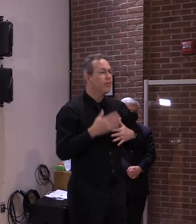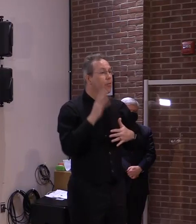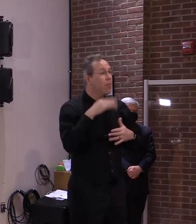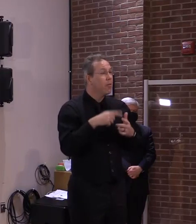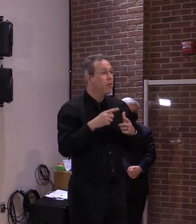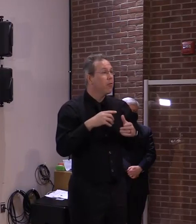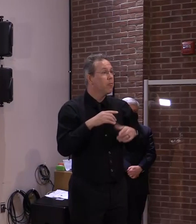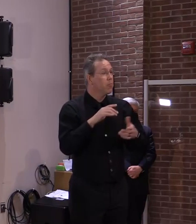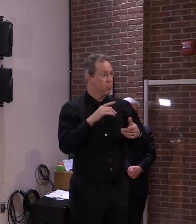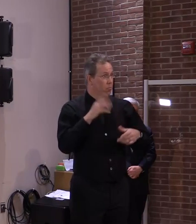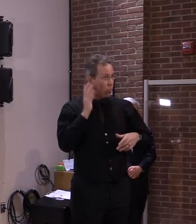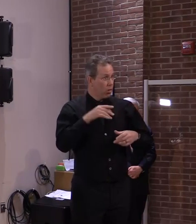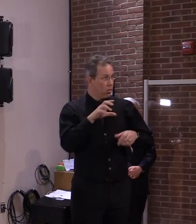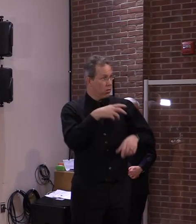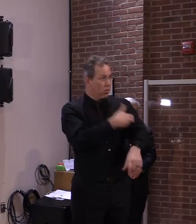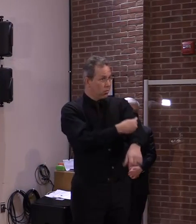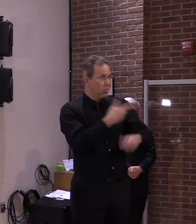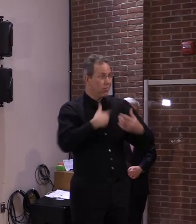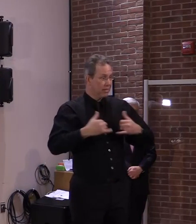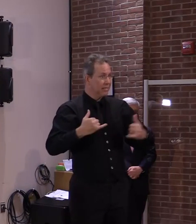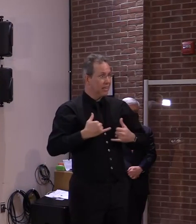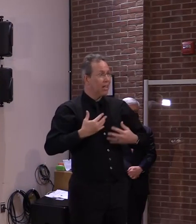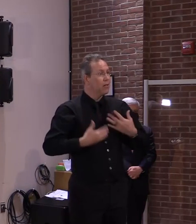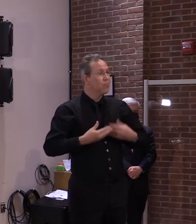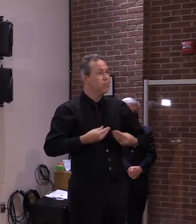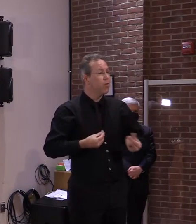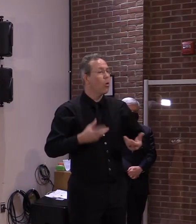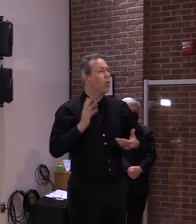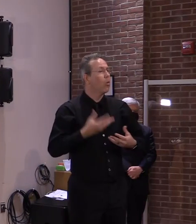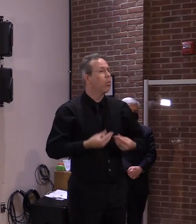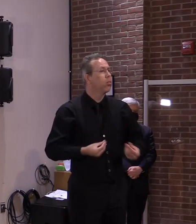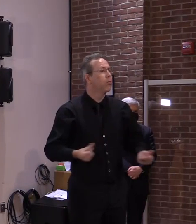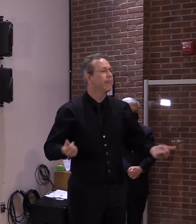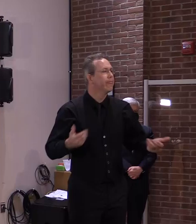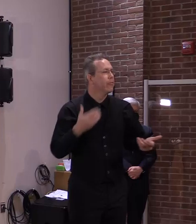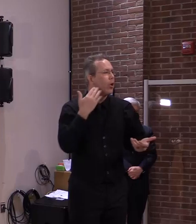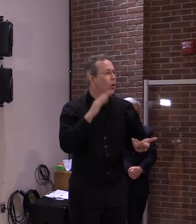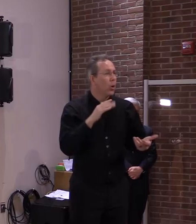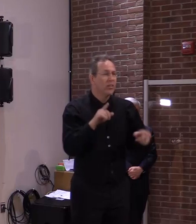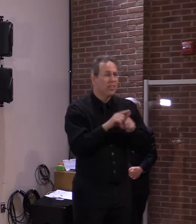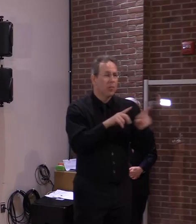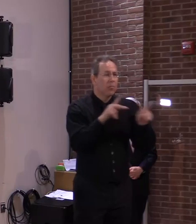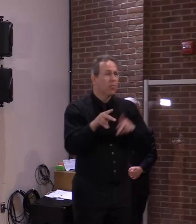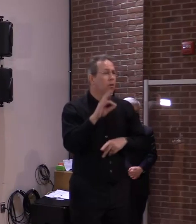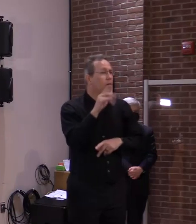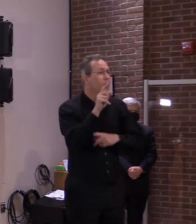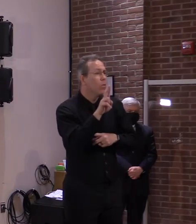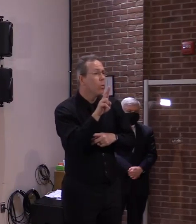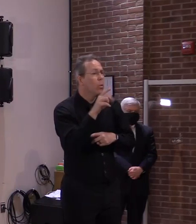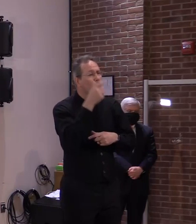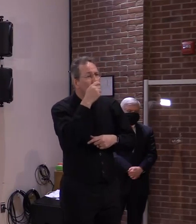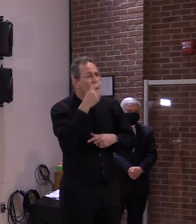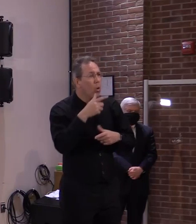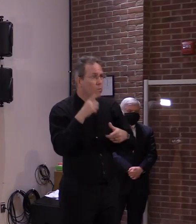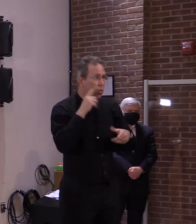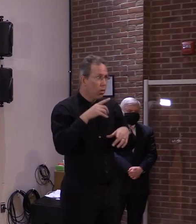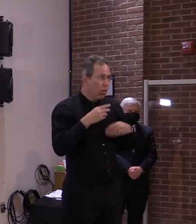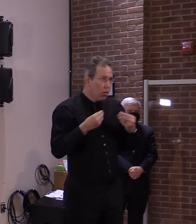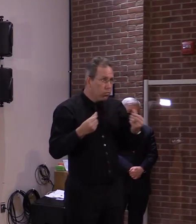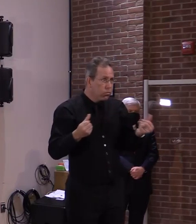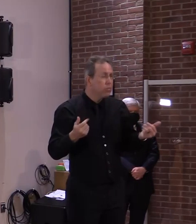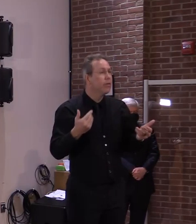is a fairly common concept and generally works very well. We all